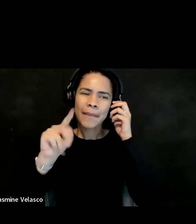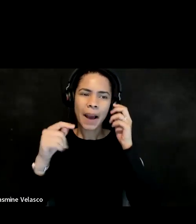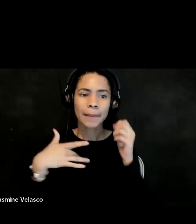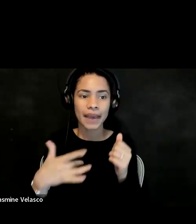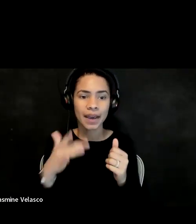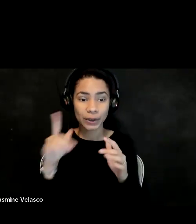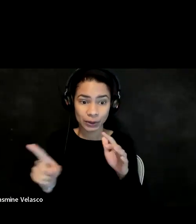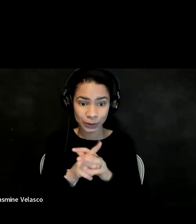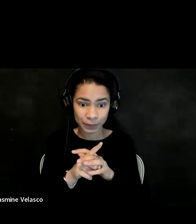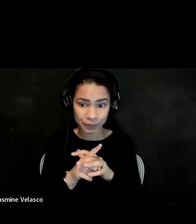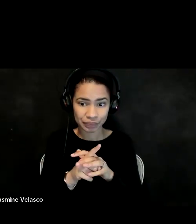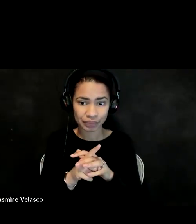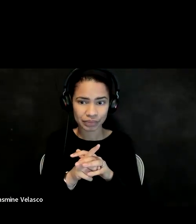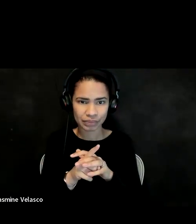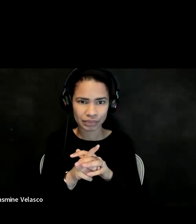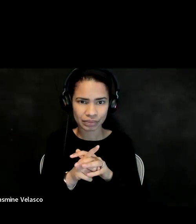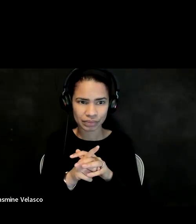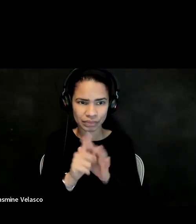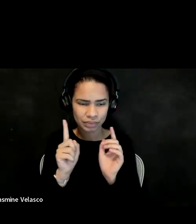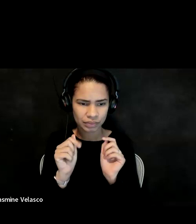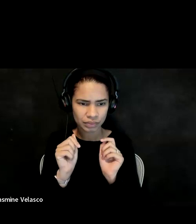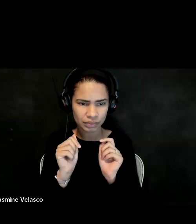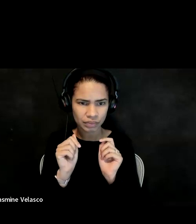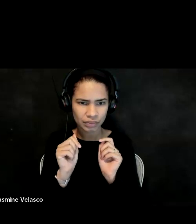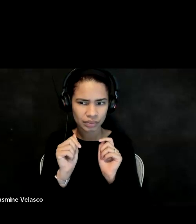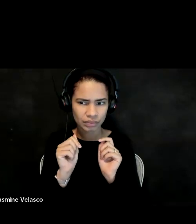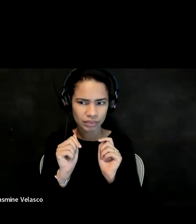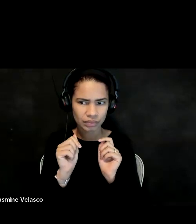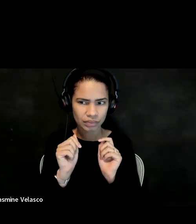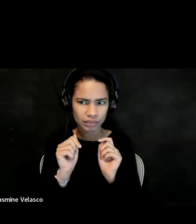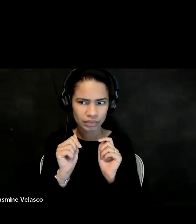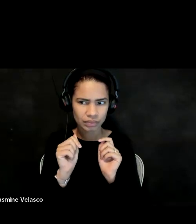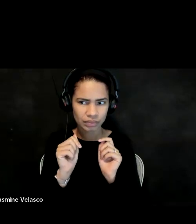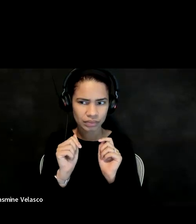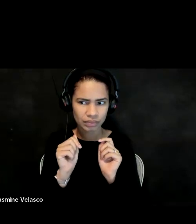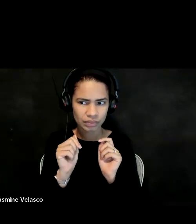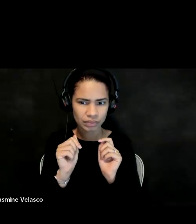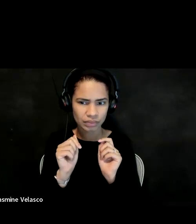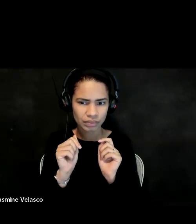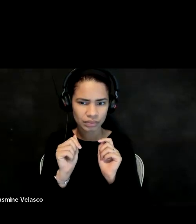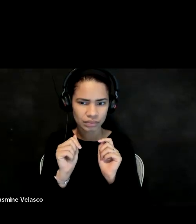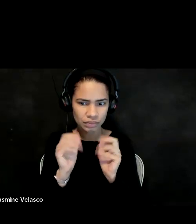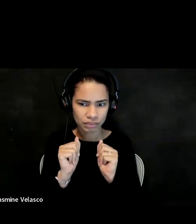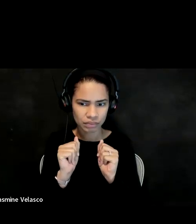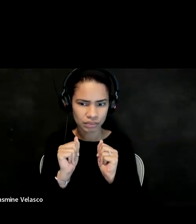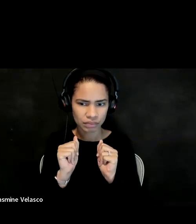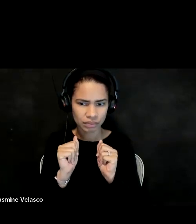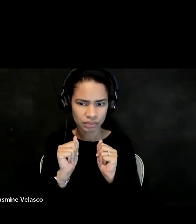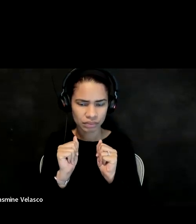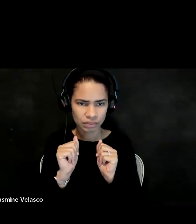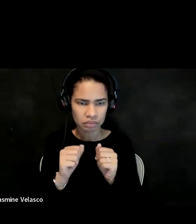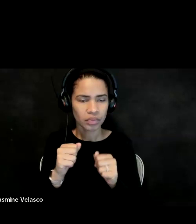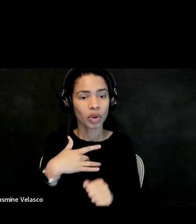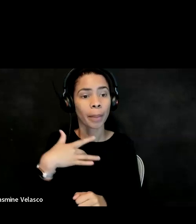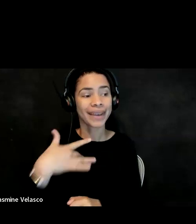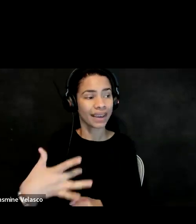make sure that everything's going okay here. Yeah. Okay. And So, no, usually we're meeting